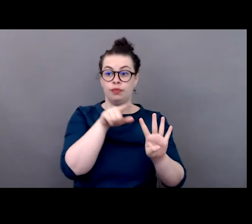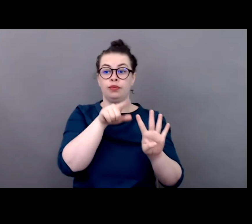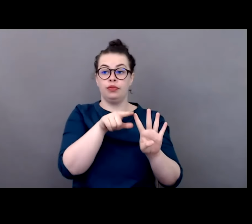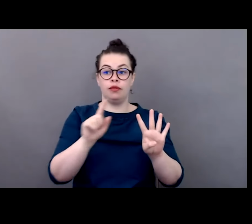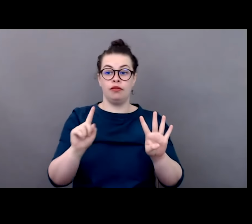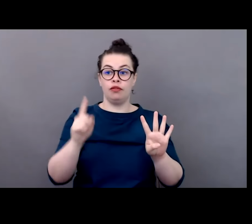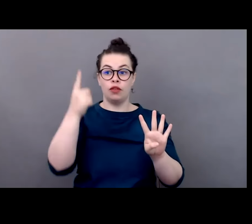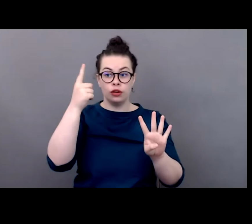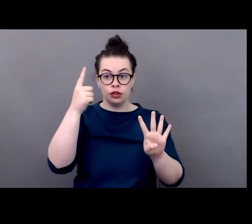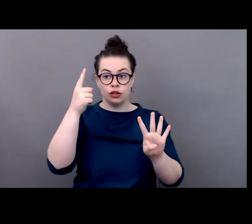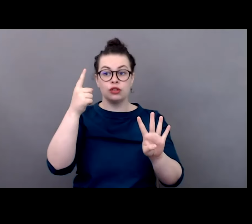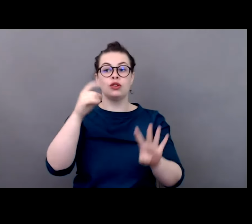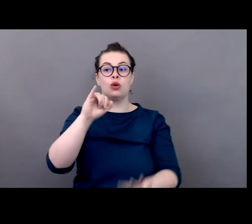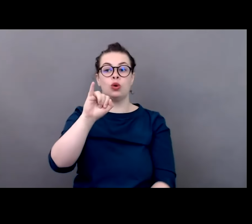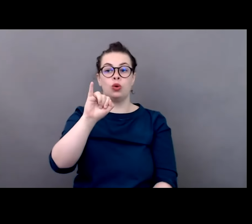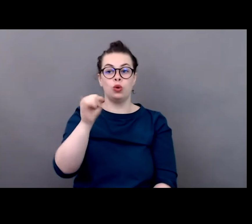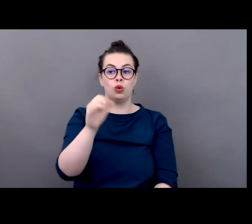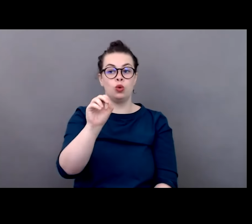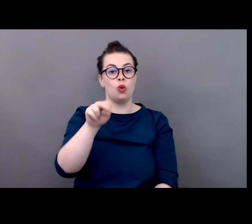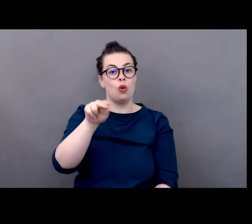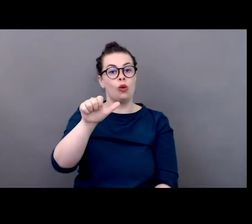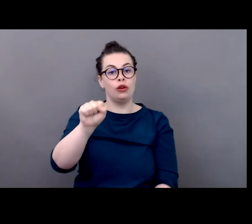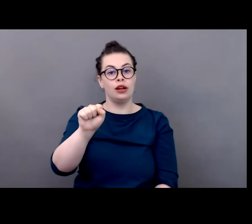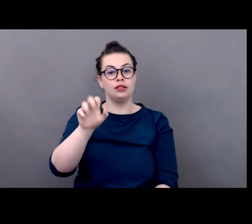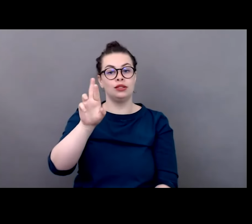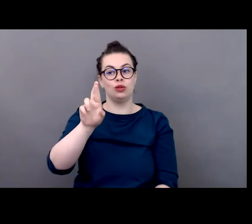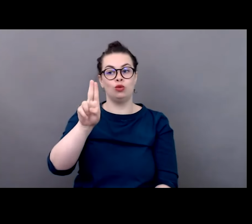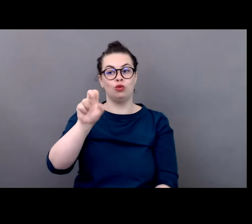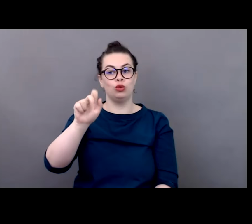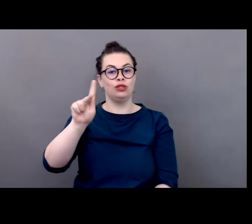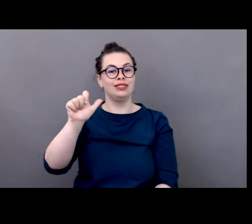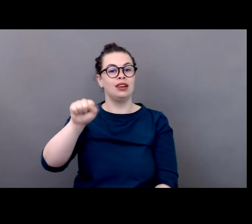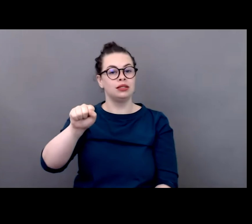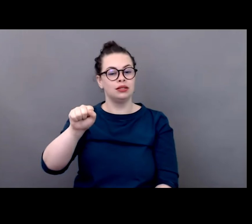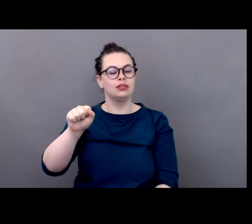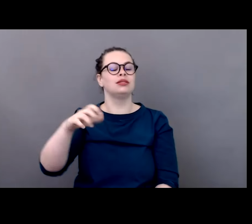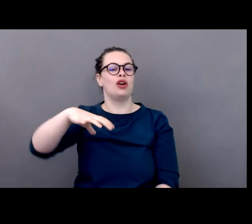Professor Jonas Ruskus from Vytautas Magnus University in